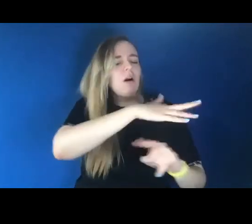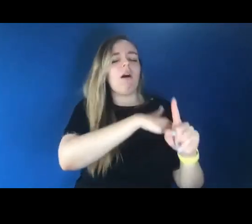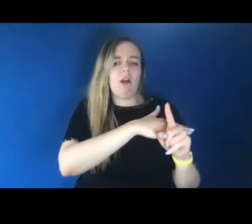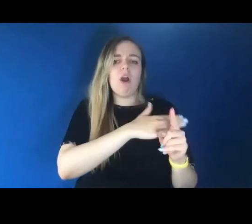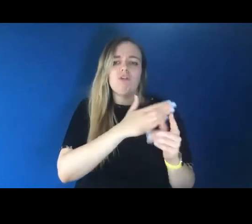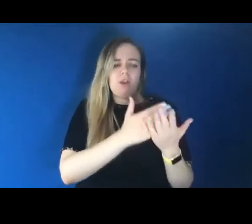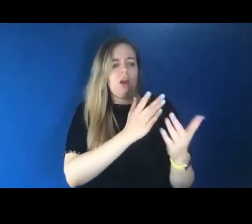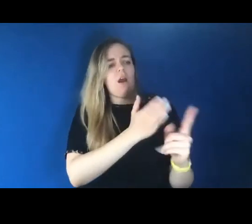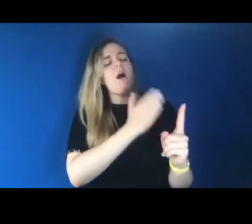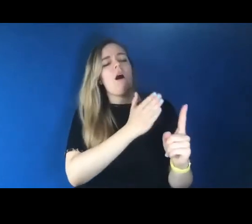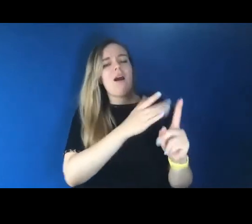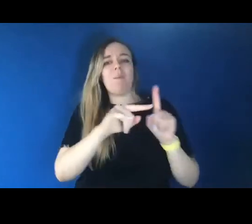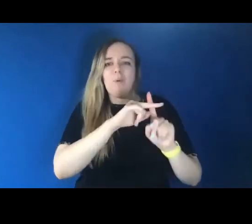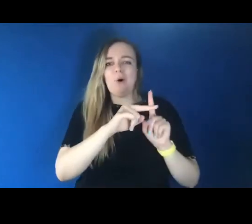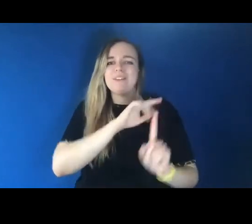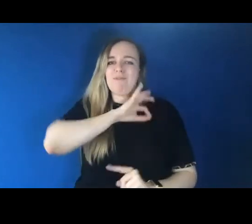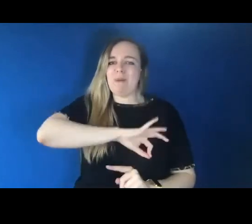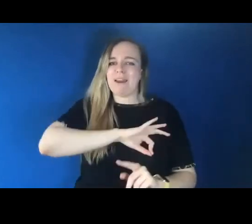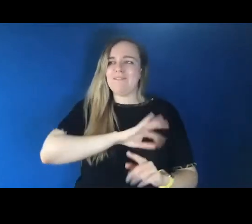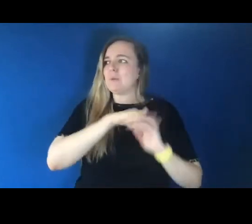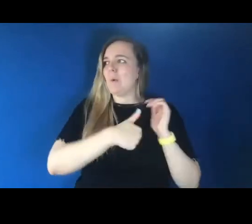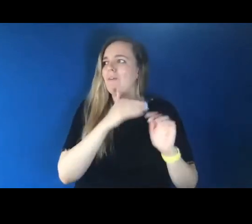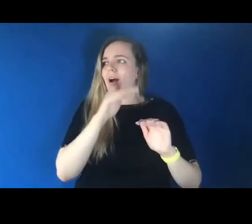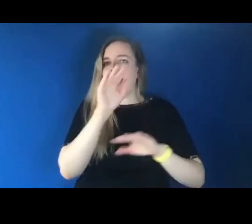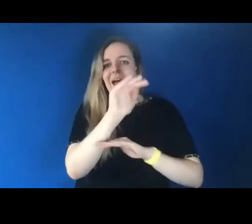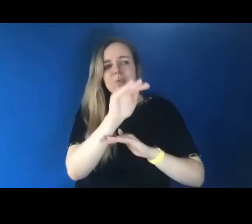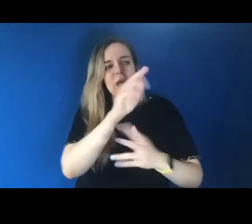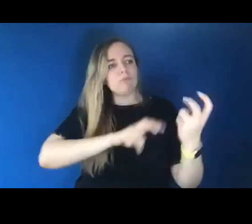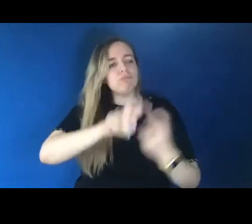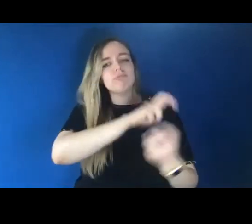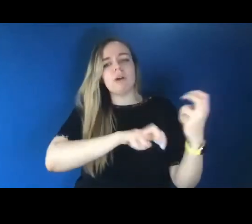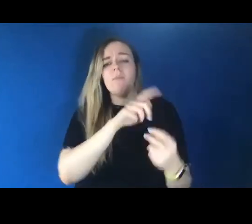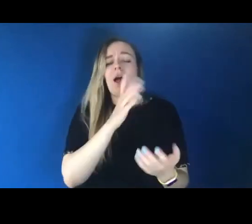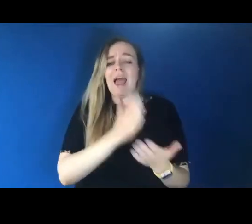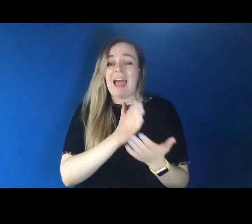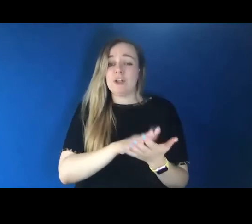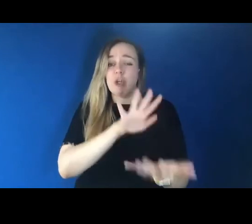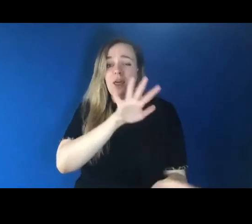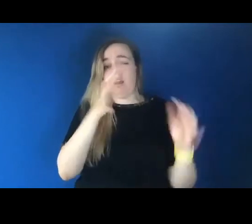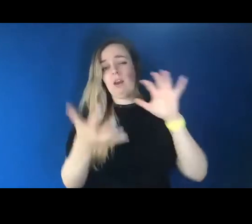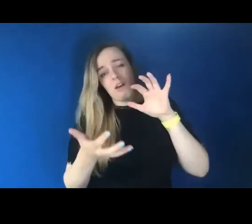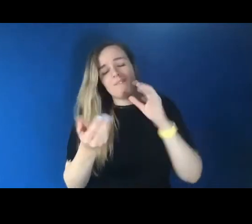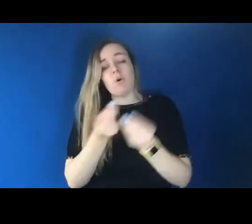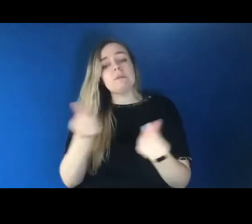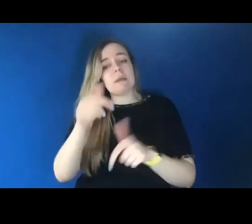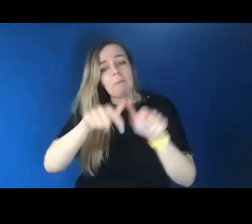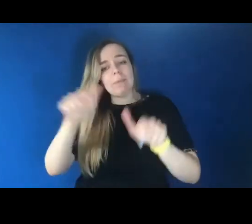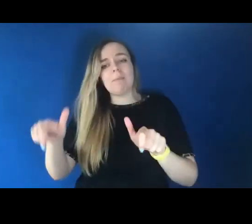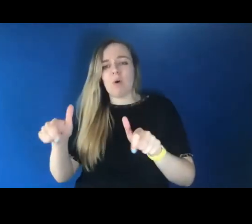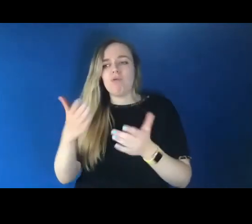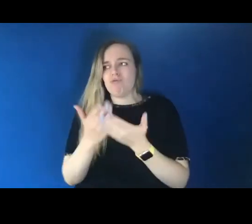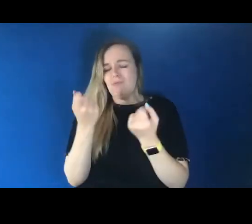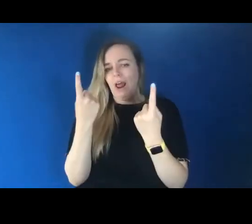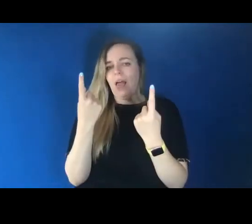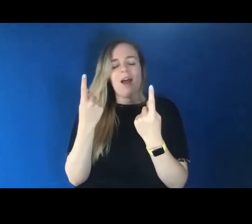the positive benefits of getting out into nature. But the flip side of it is that for some people, they've really realised that they